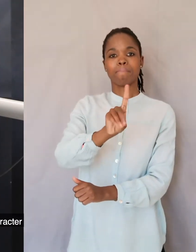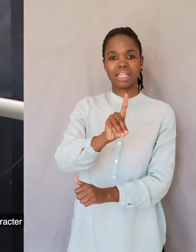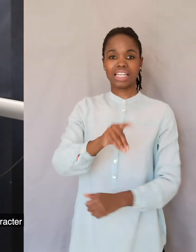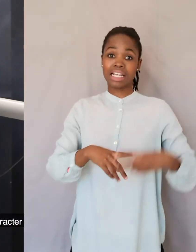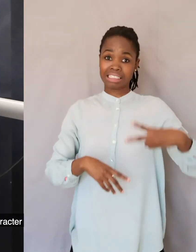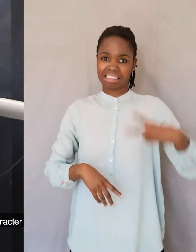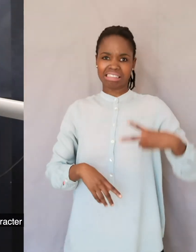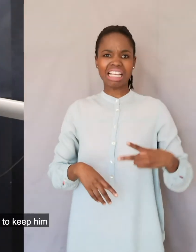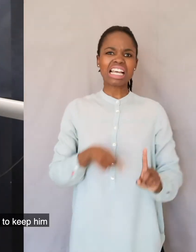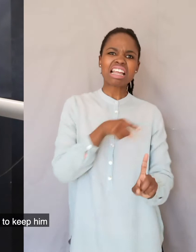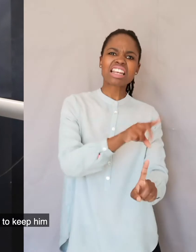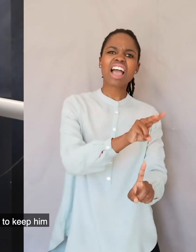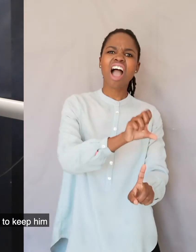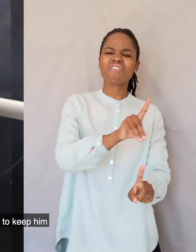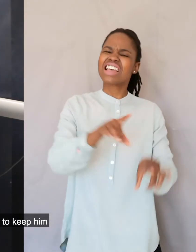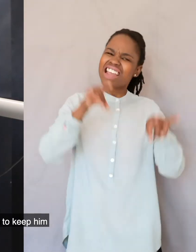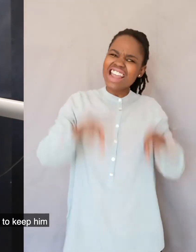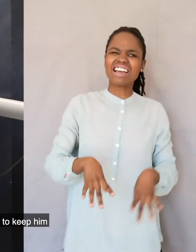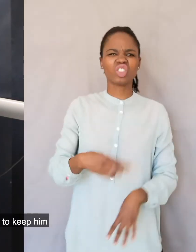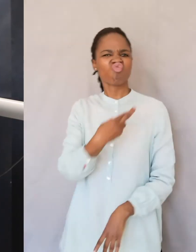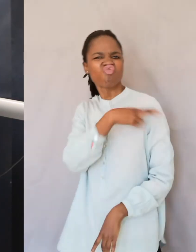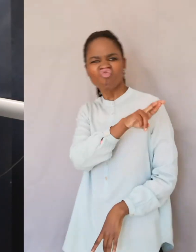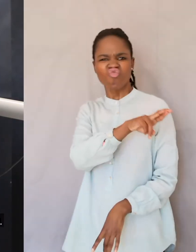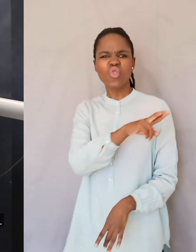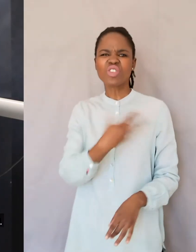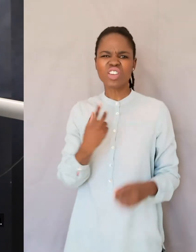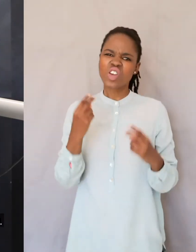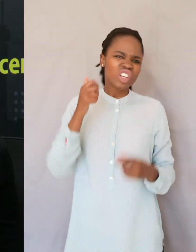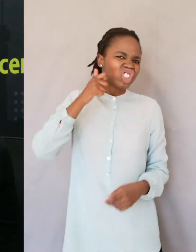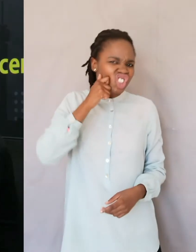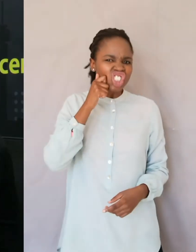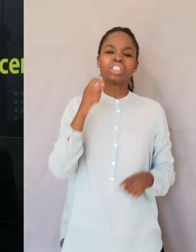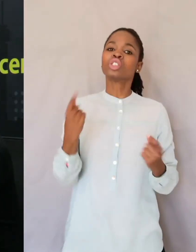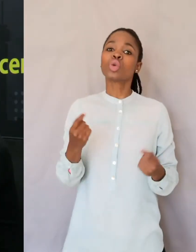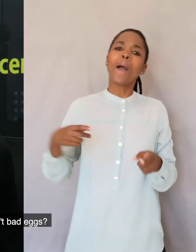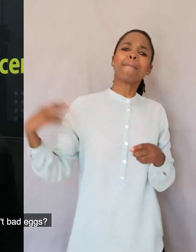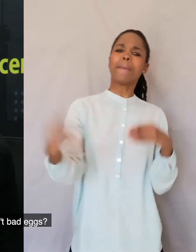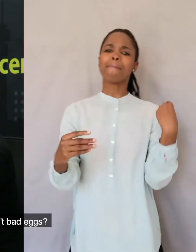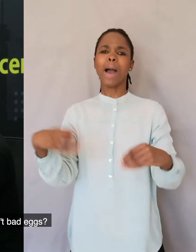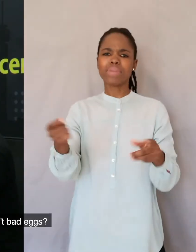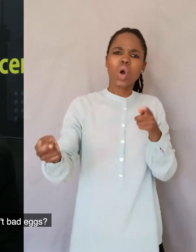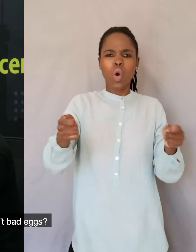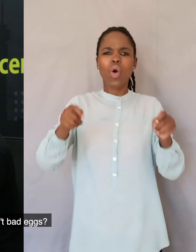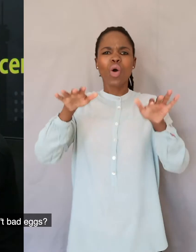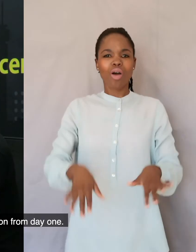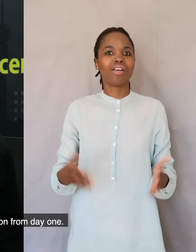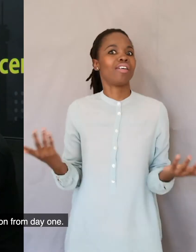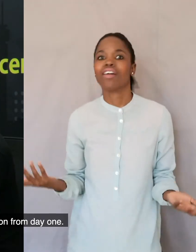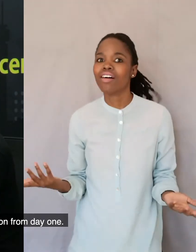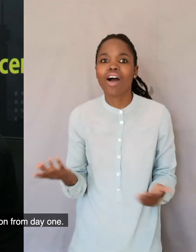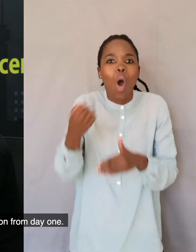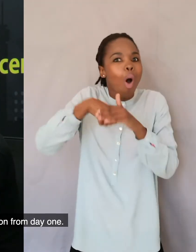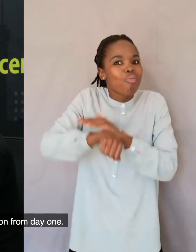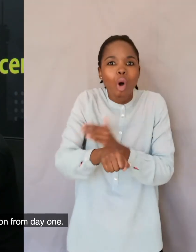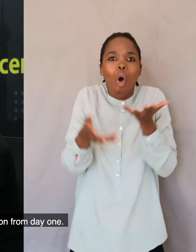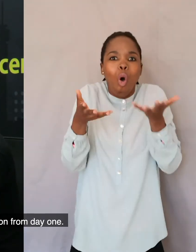He had a fiery character, and they had to beat him to keep him under control. And in the end, they said, "I can't Who handle says it." there aren't bad eggs? I mean, this